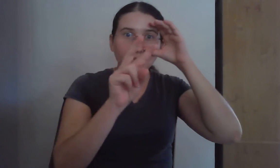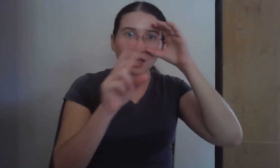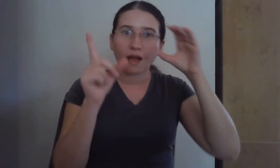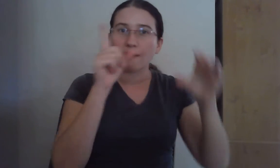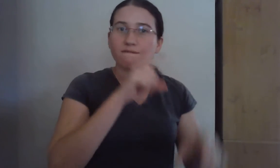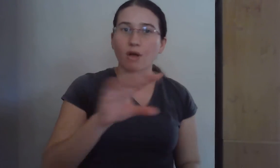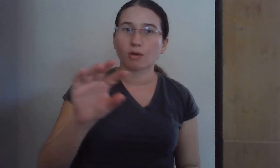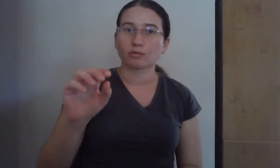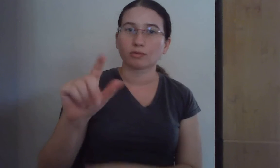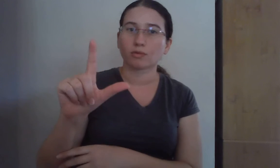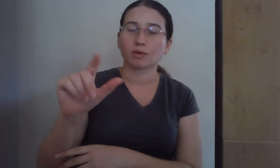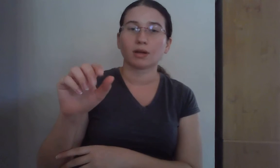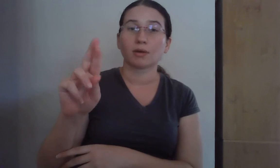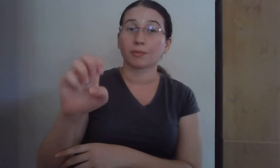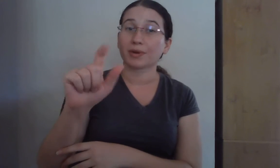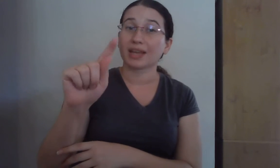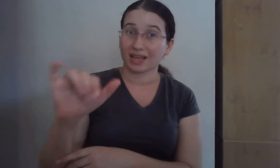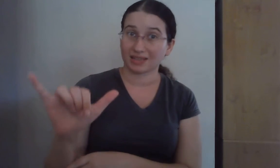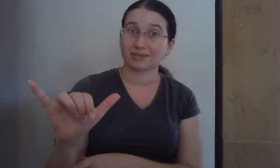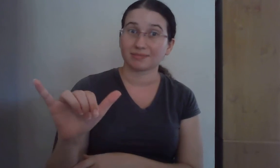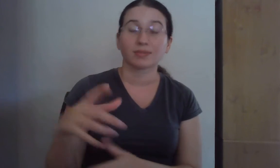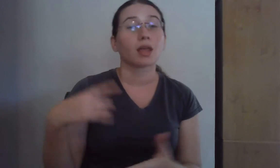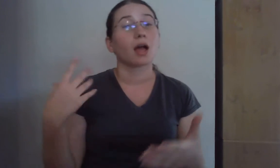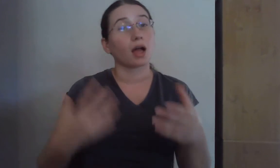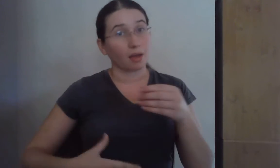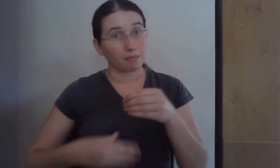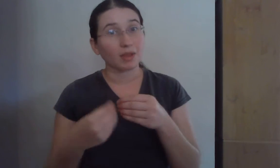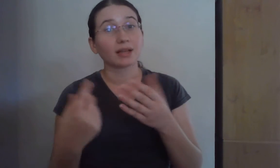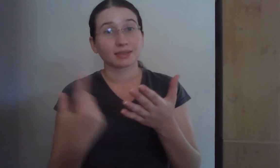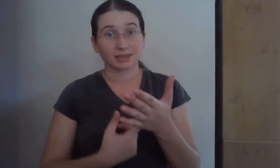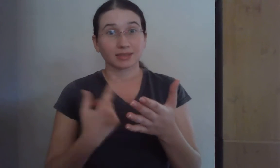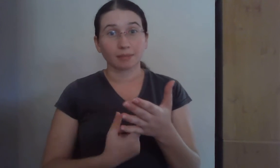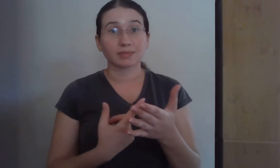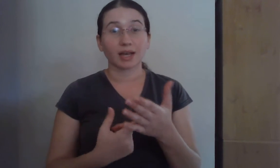They also cause us to bump into each other.